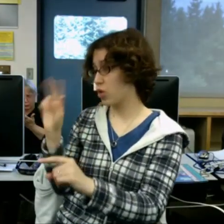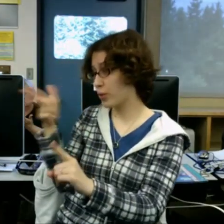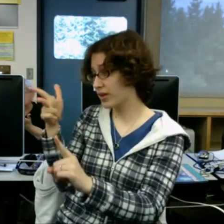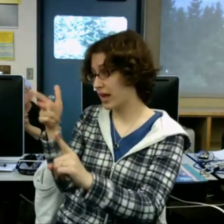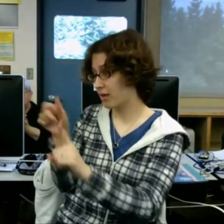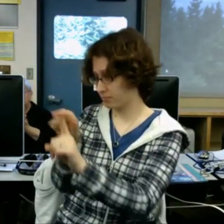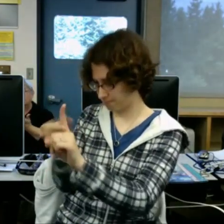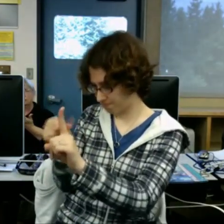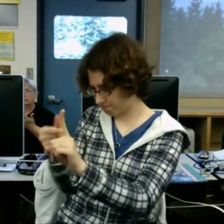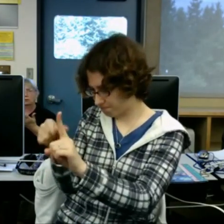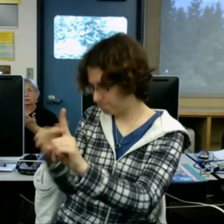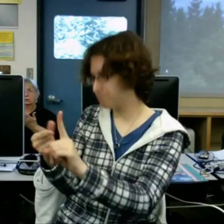3 times,